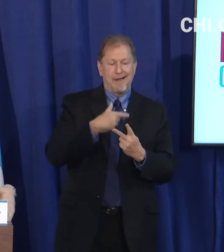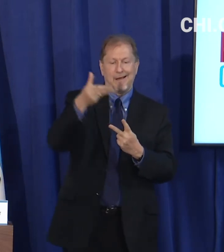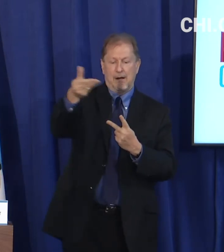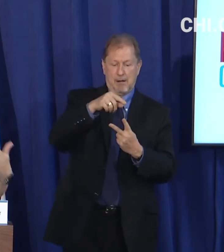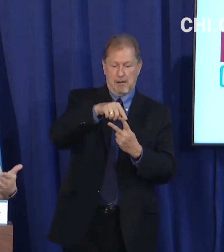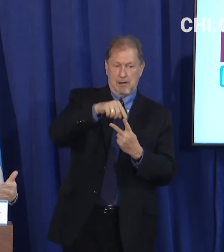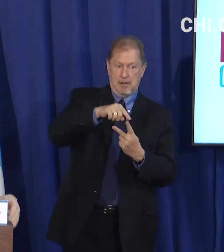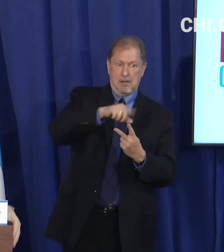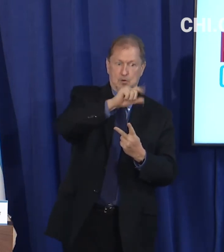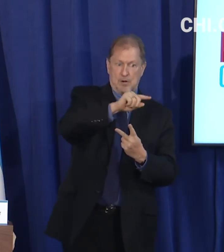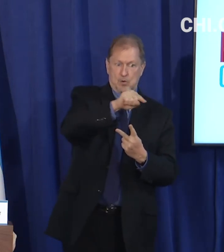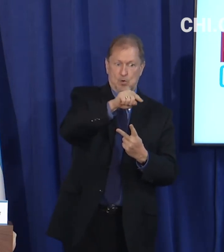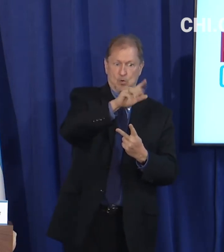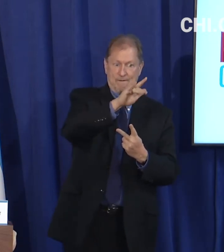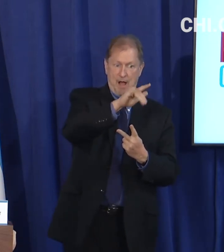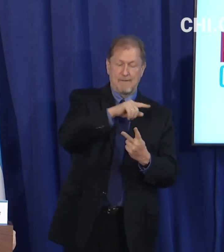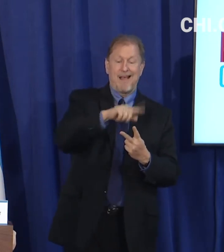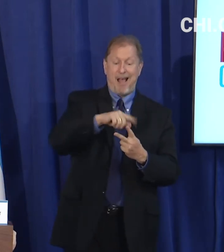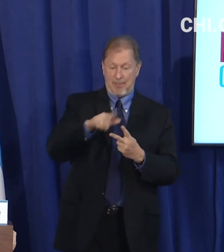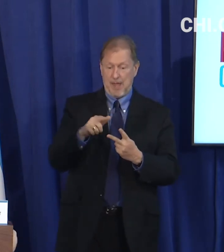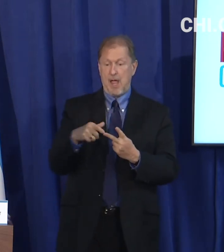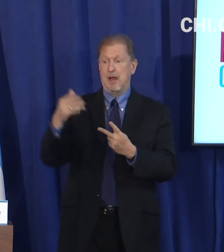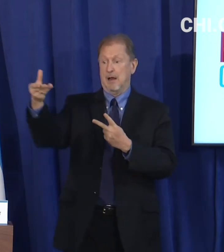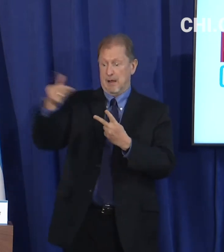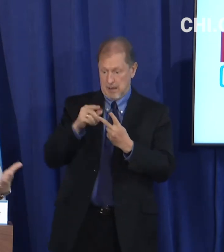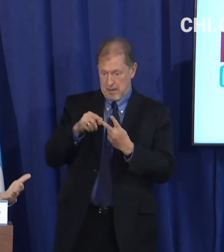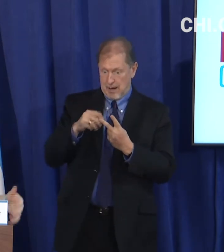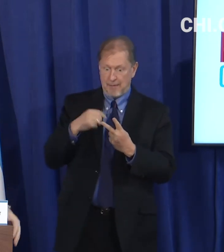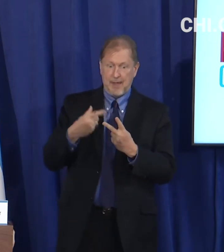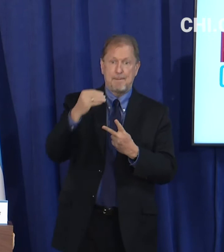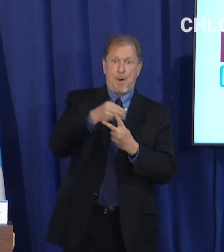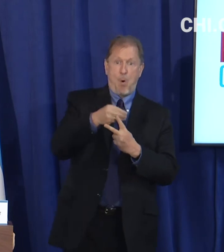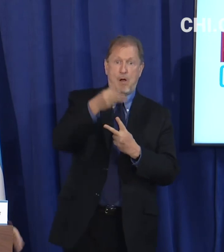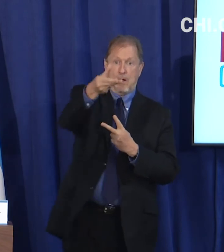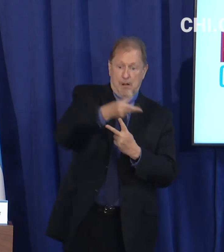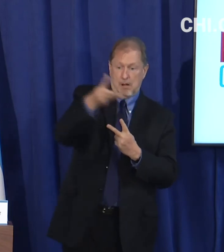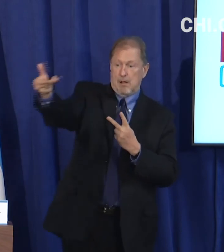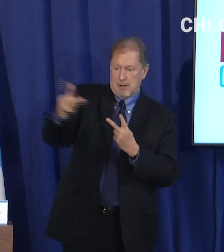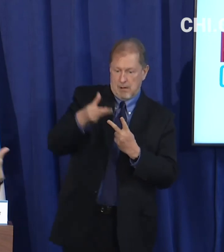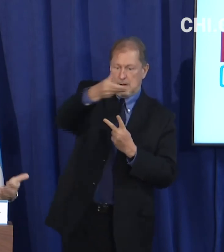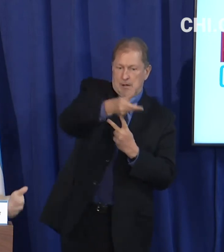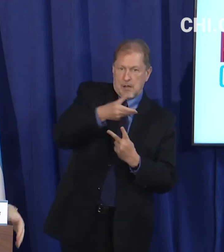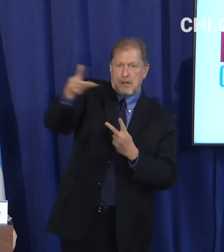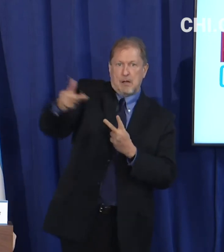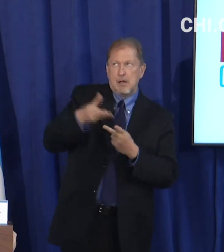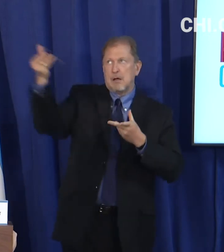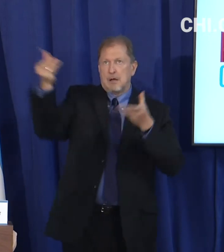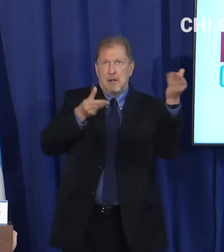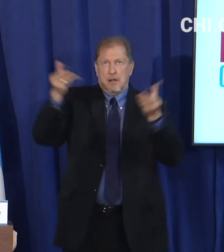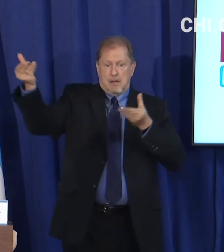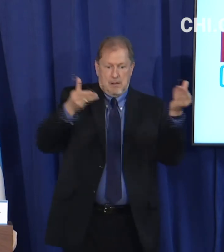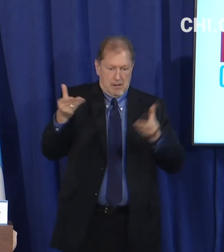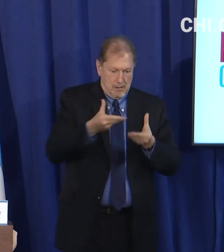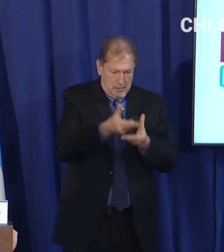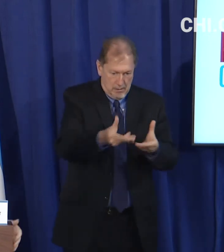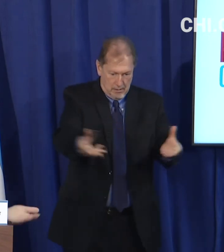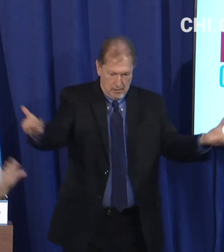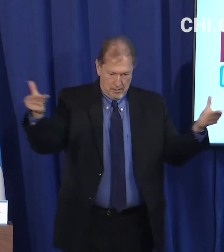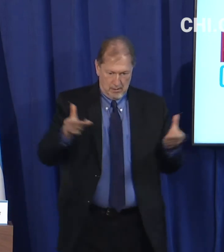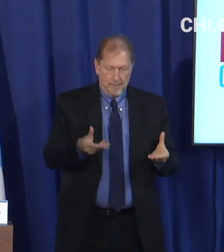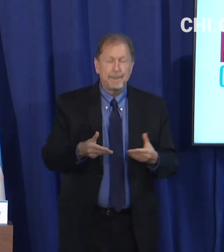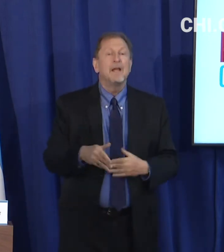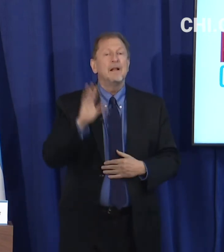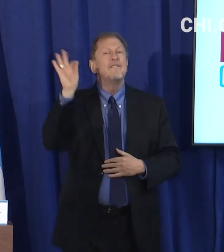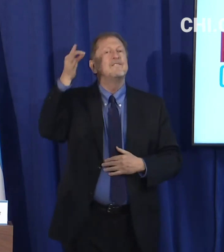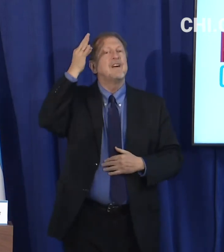able to receive that first dose of the Moderna vaccine. And there's a federal system that's set up that basically allocates vaccine based on population,